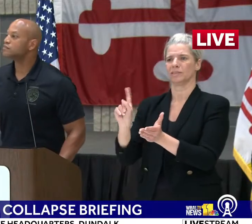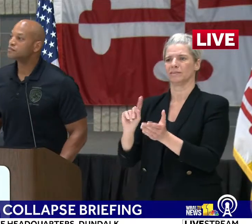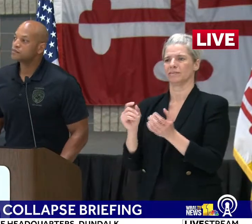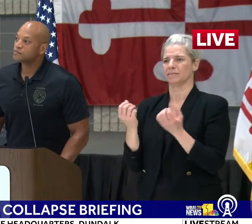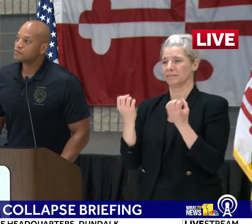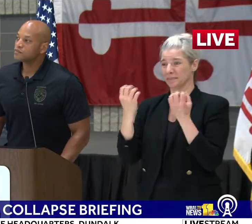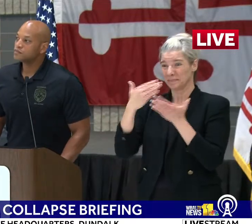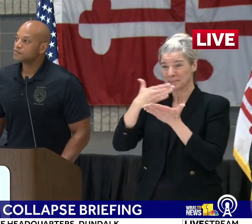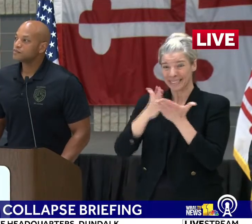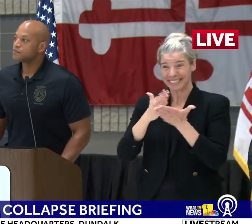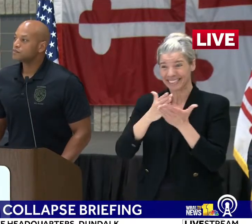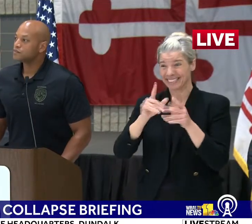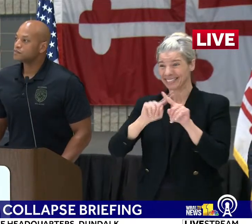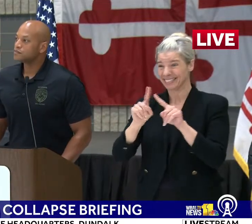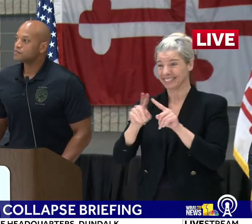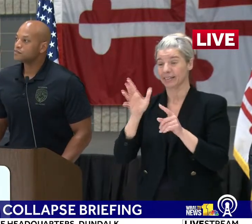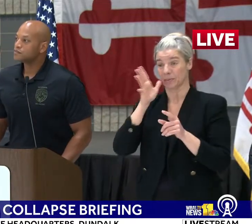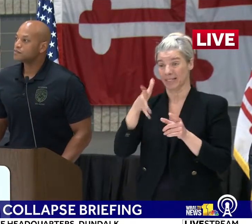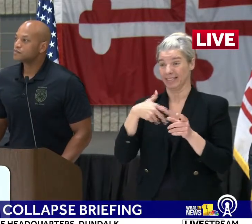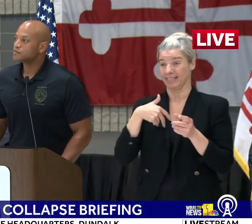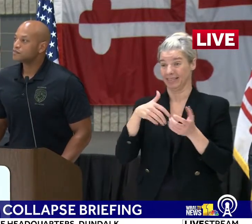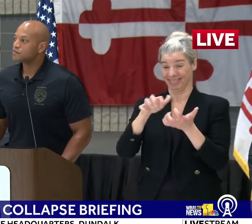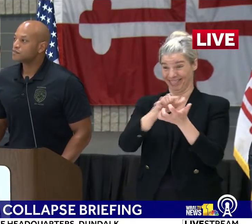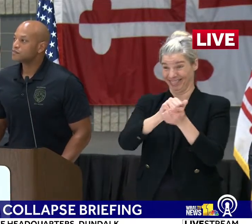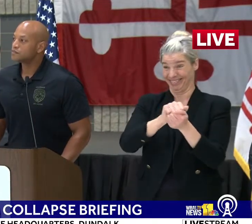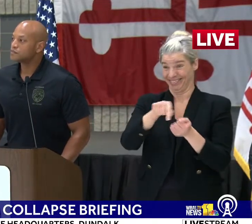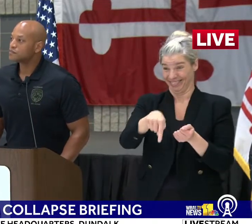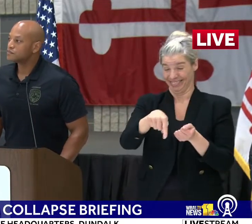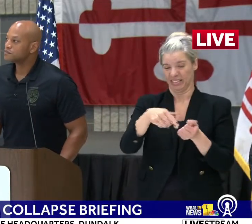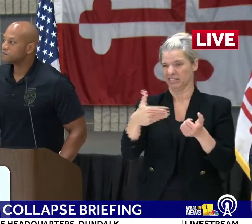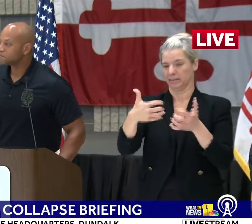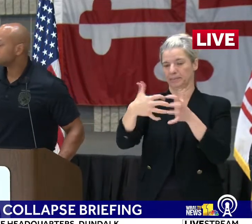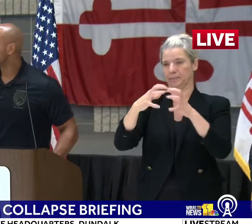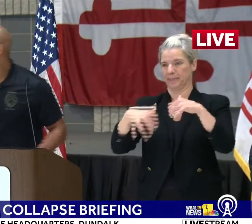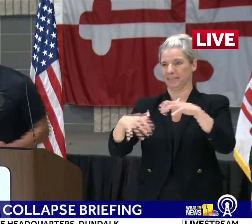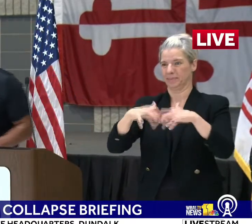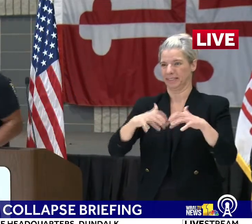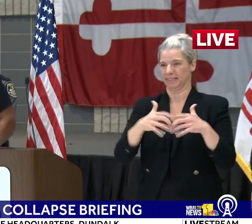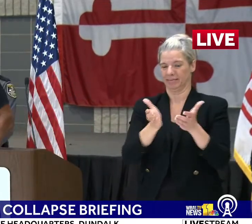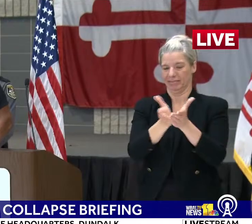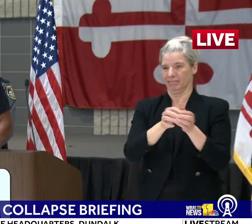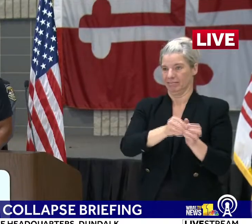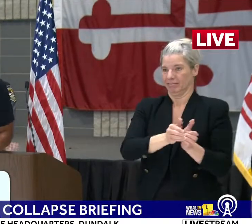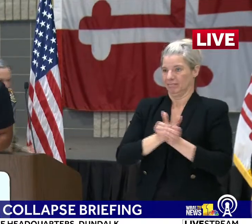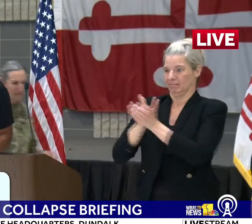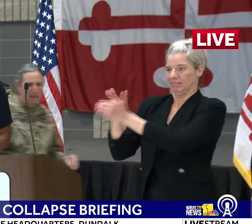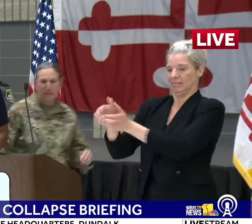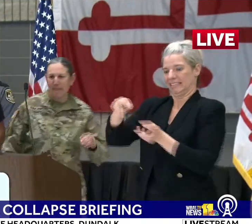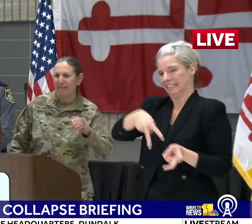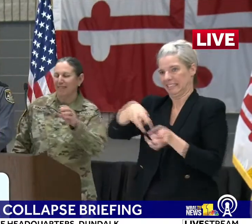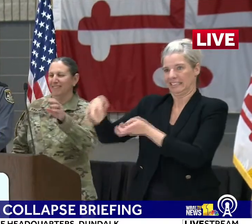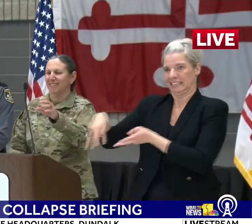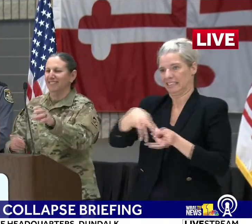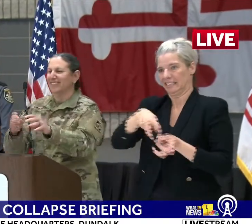pieces will you have to break down that bridge to remove it from the ship?